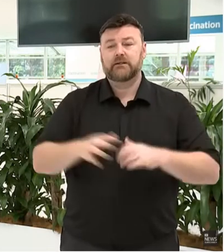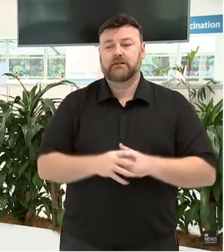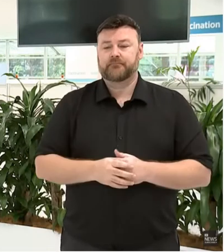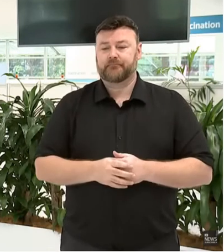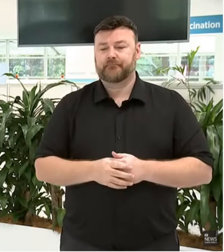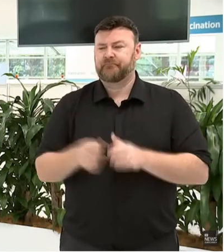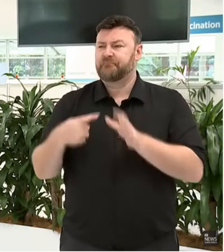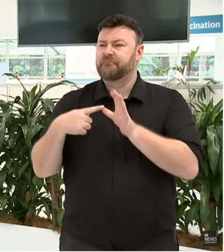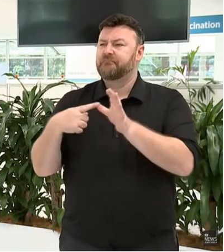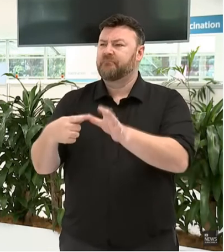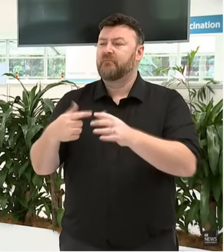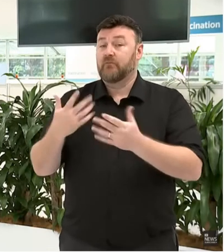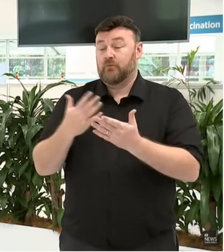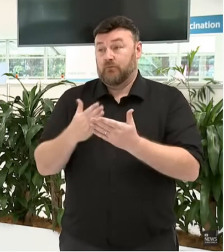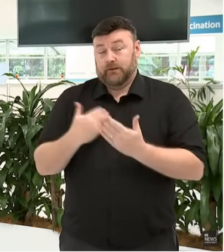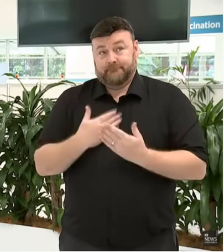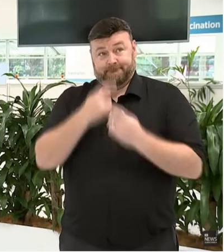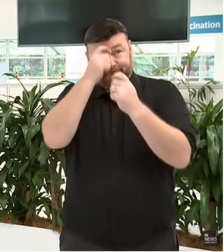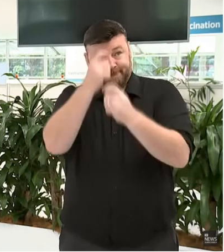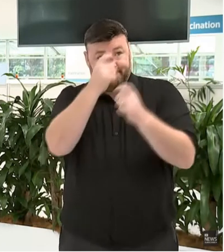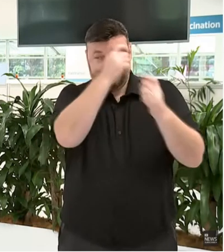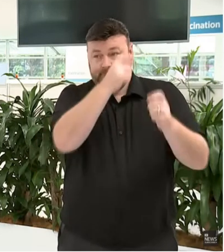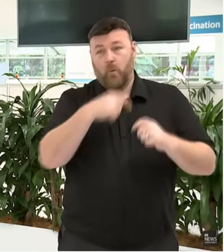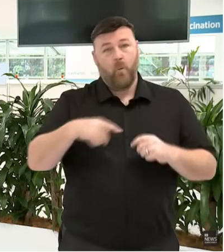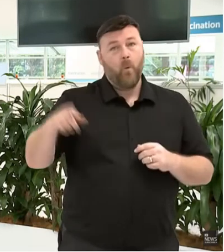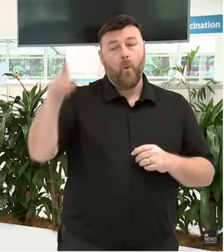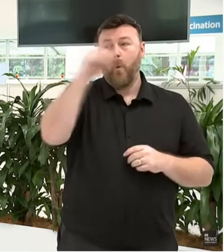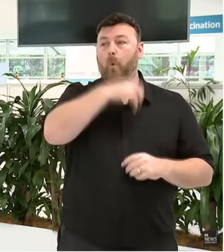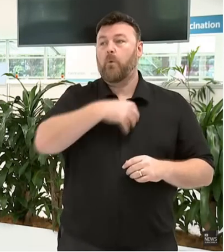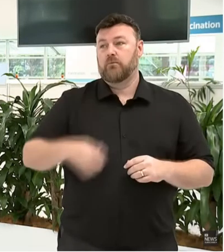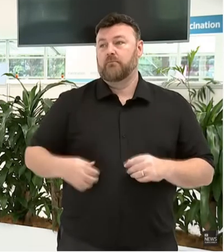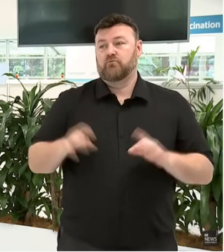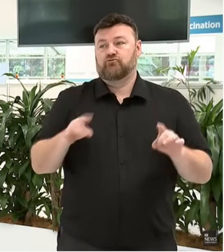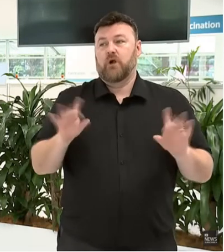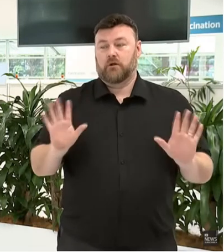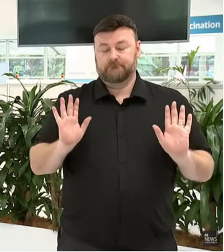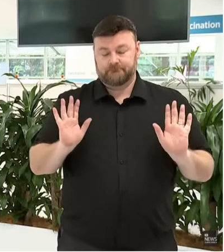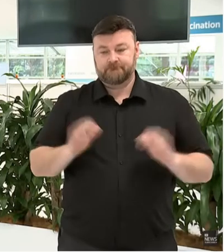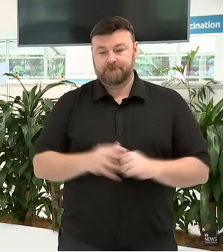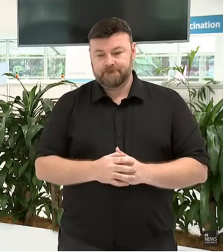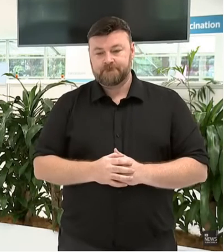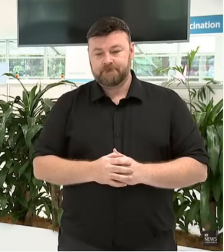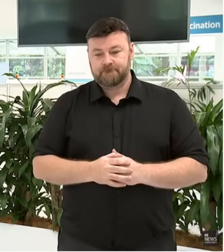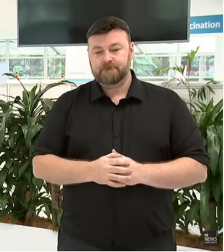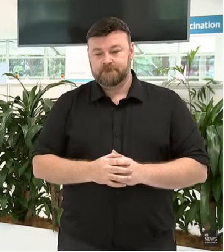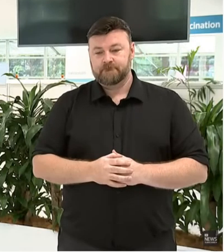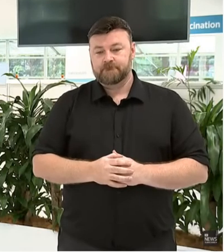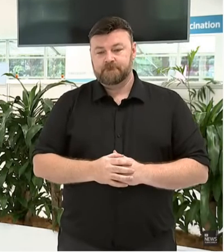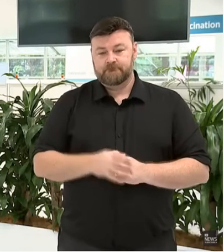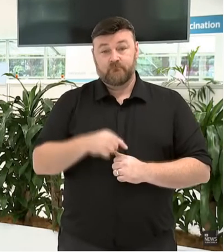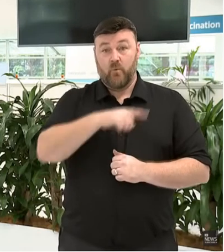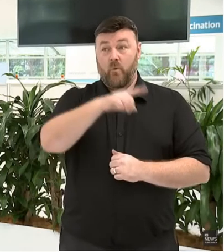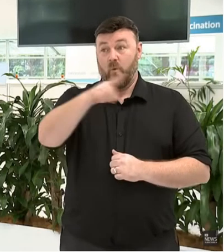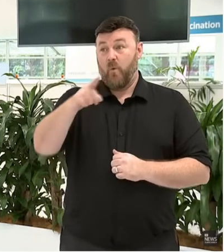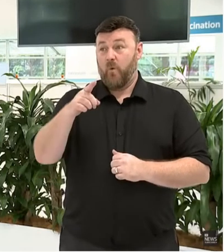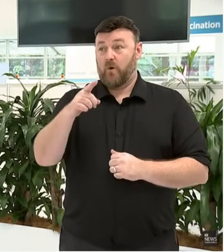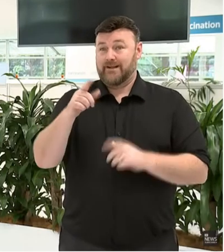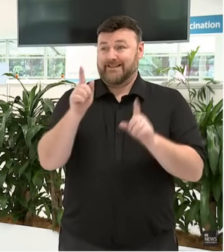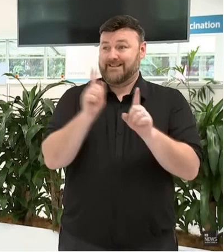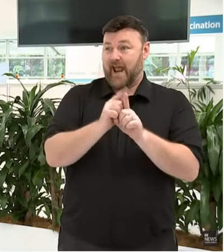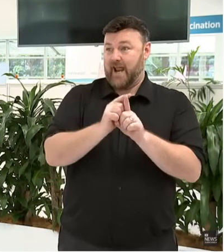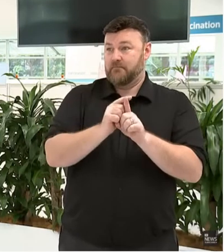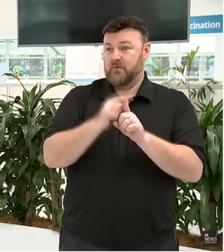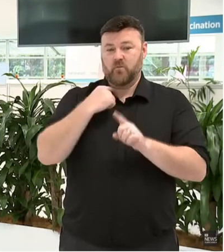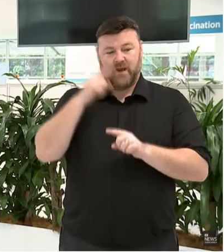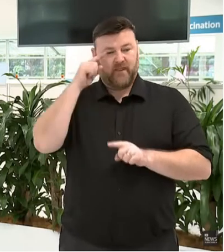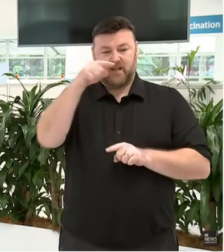of the premiers across the country. Every premier has the same philosophical view here, and that's to keep our